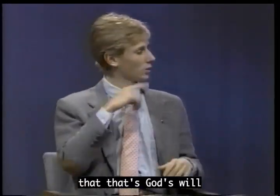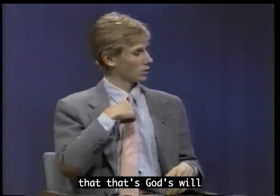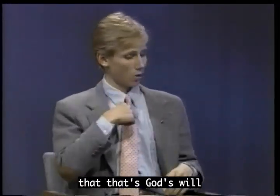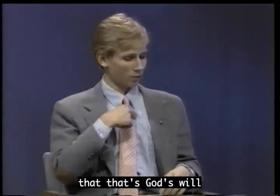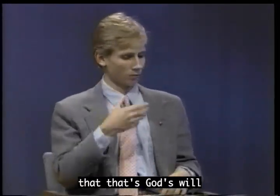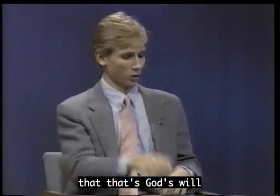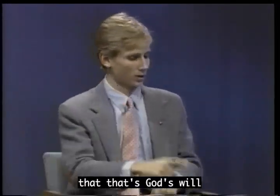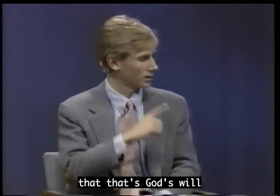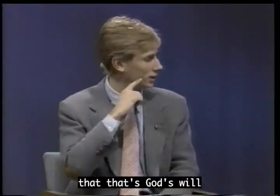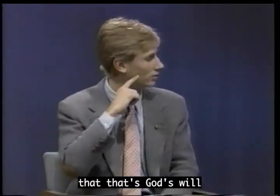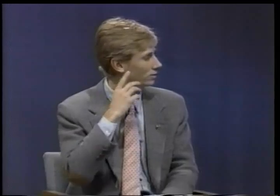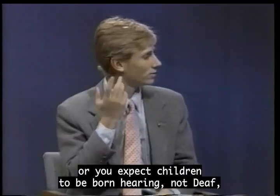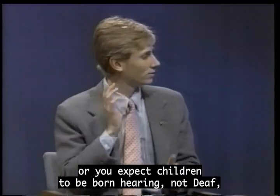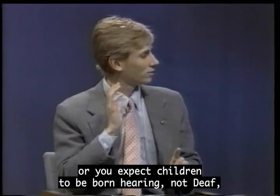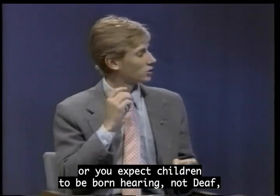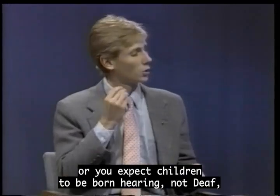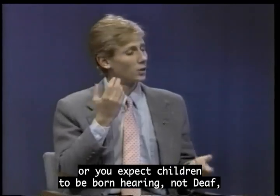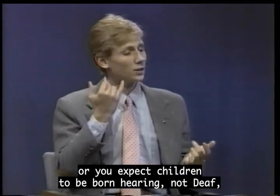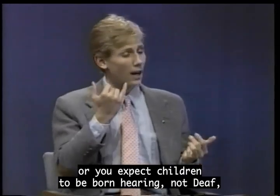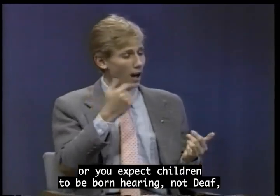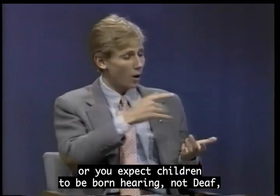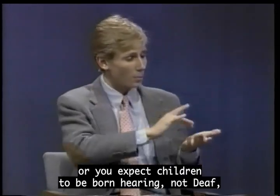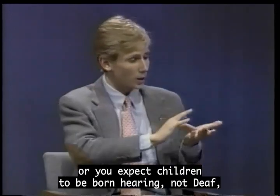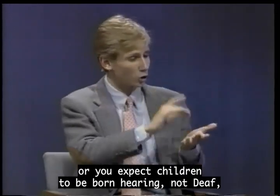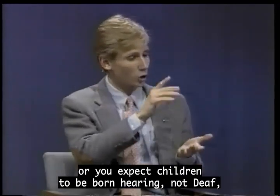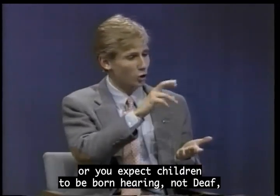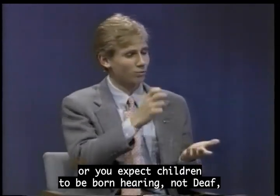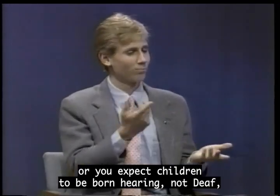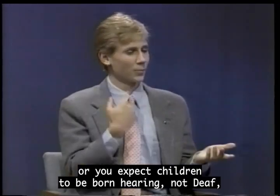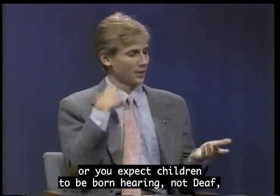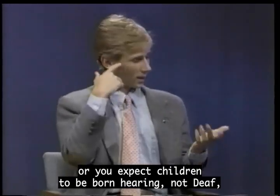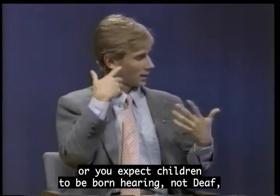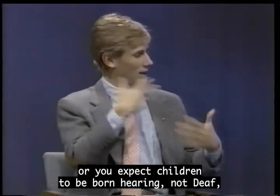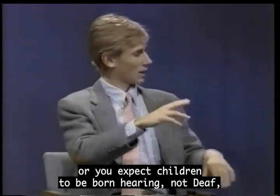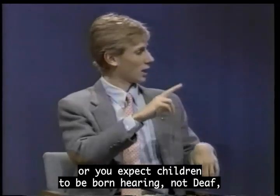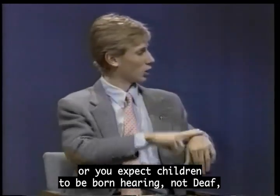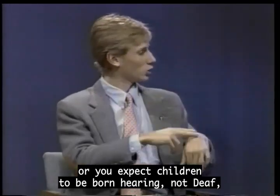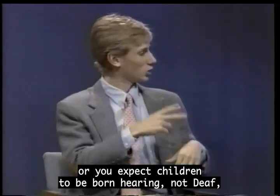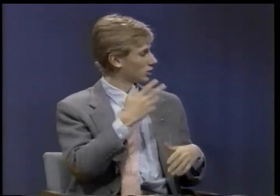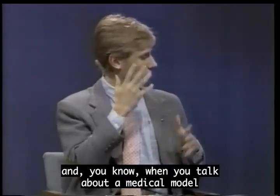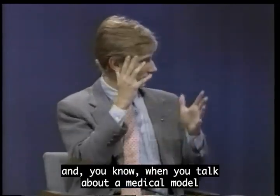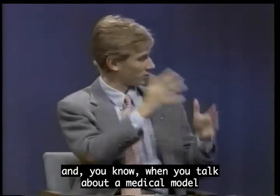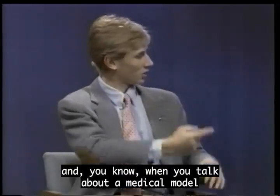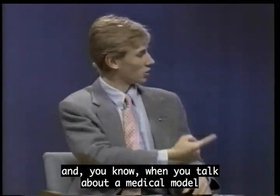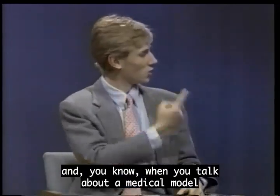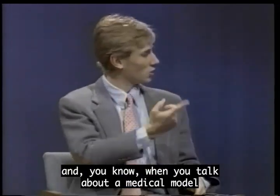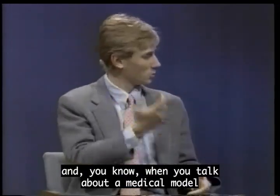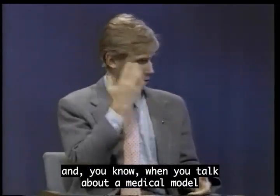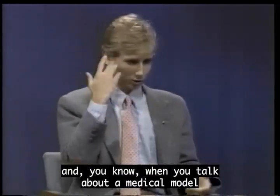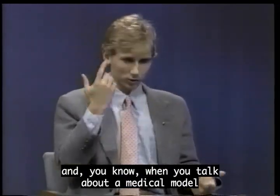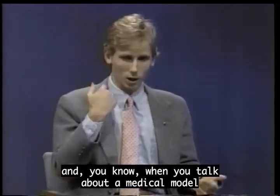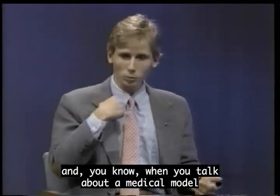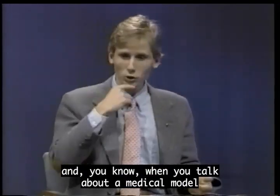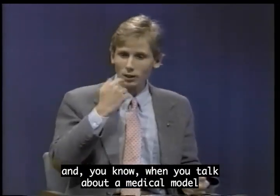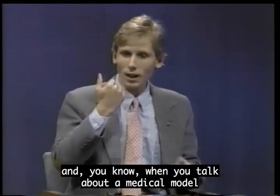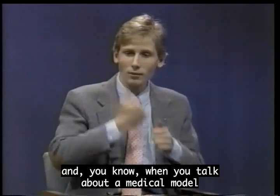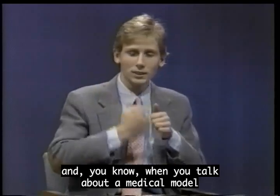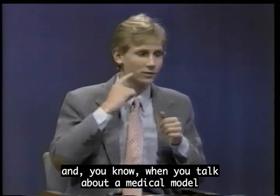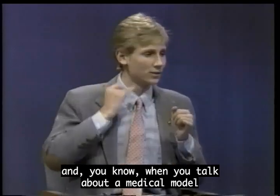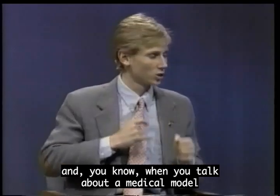or you expect children to be born hearing, not deaf. And, you know, when you talk about a medical model and a